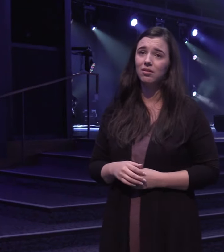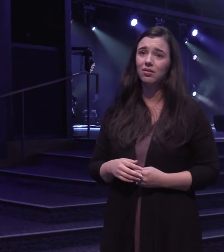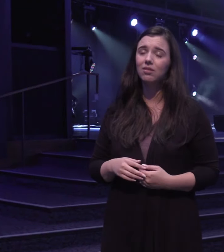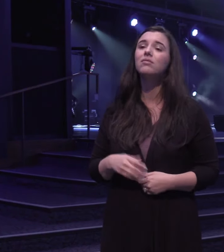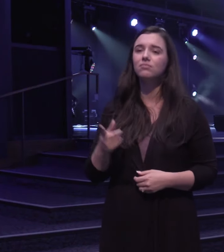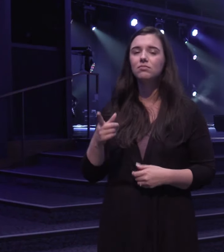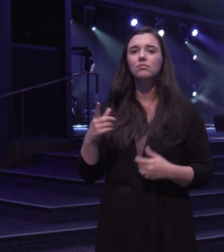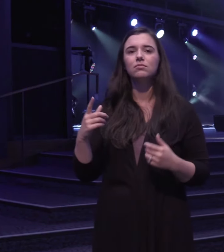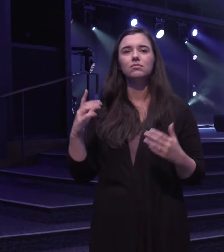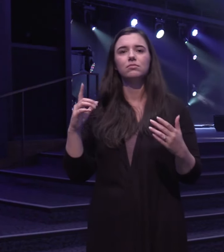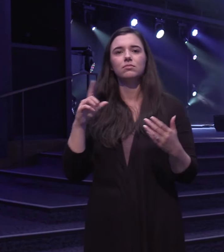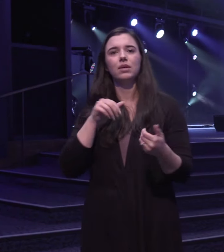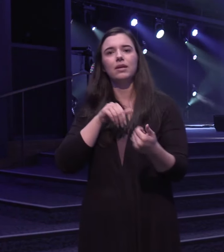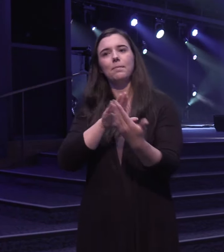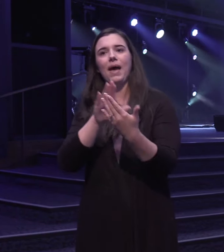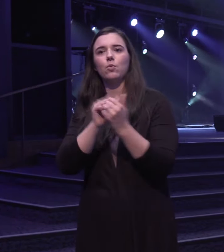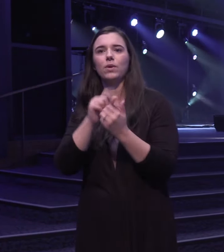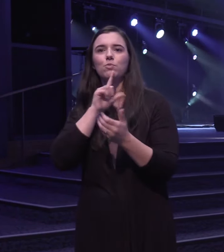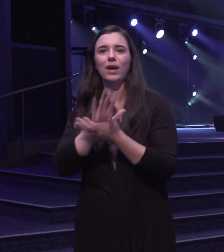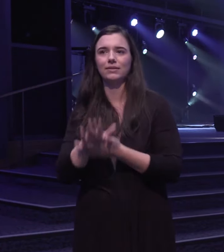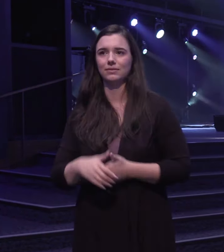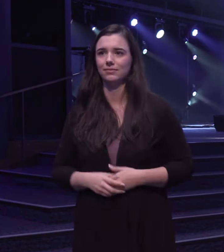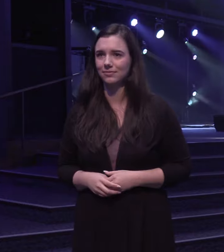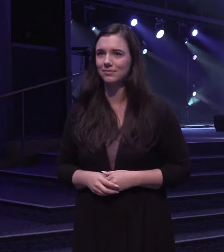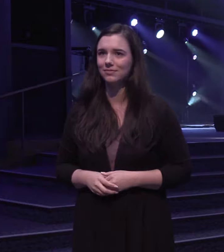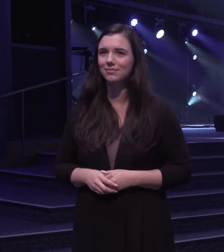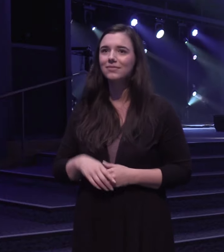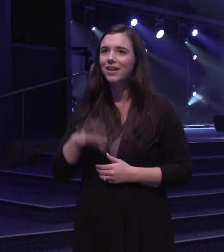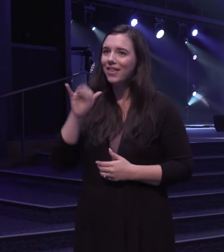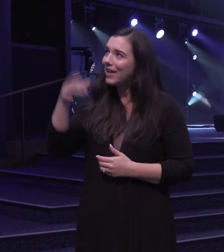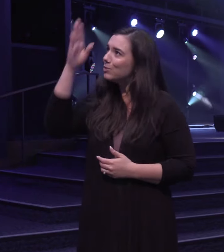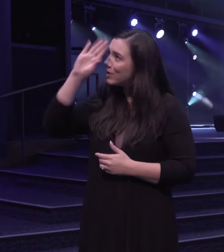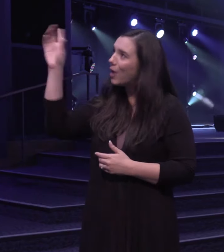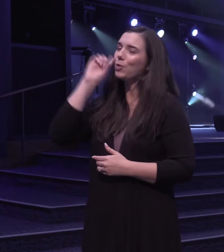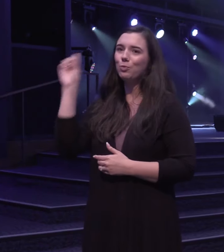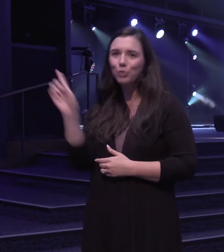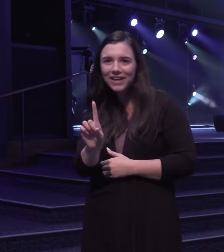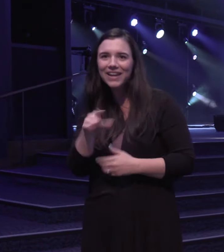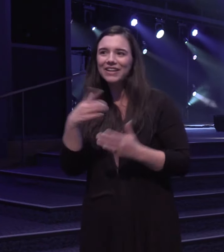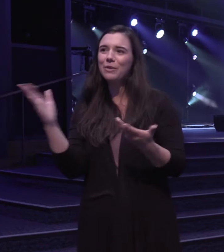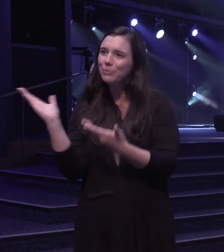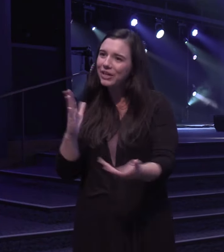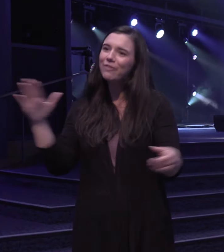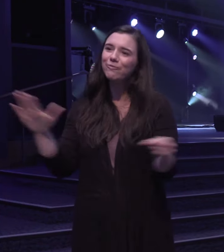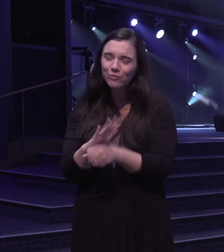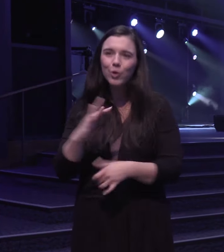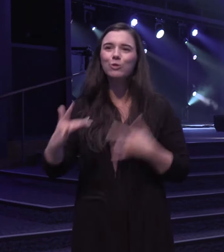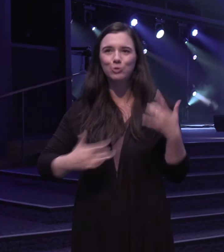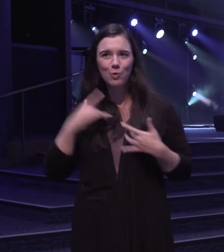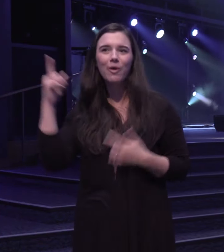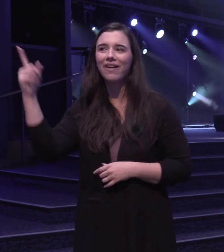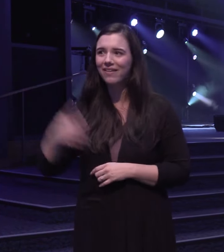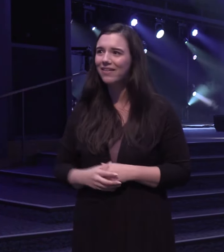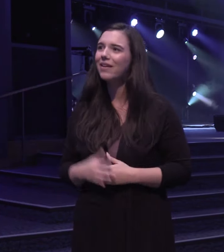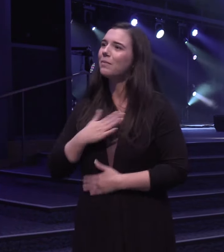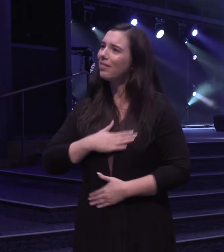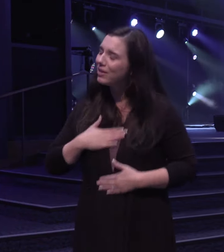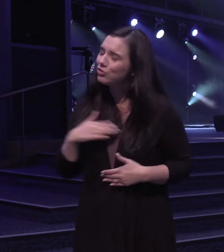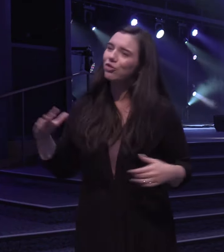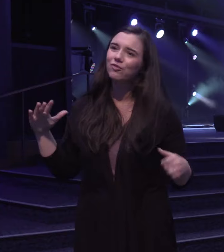you to combat that with praise, because that's when God comes in and he brings the fullness of joy and